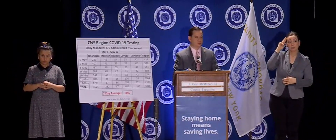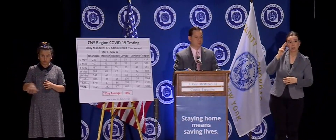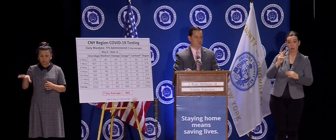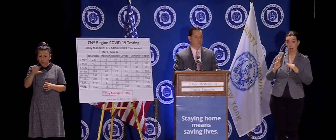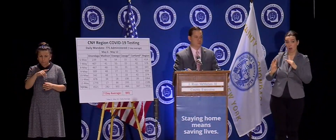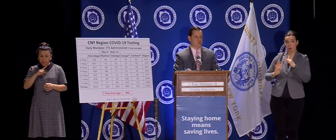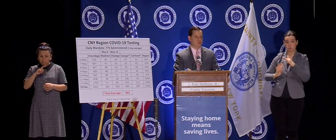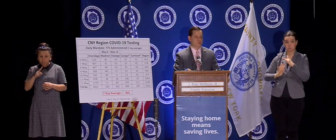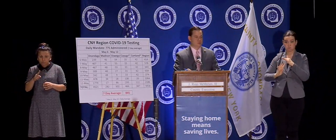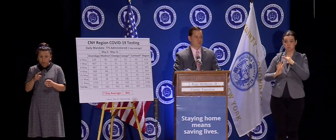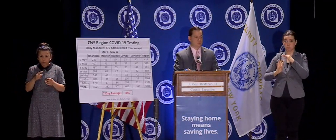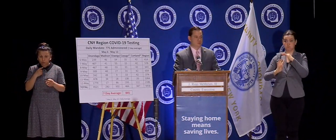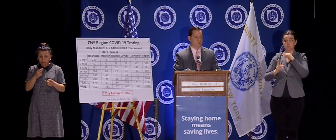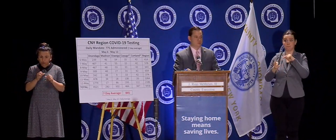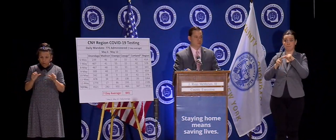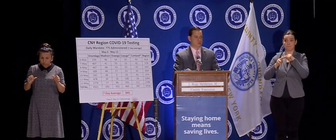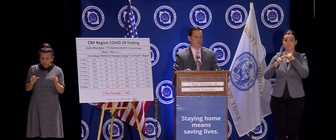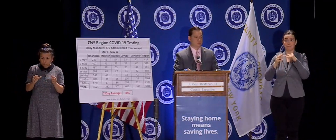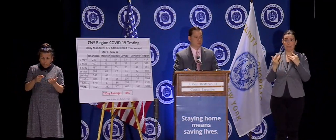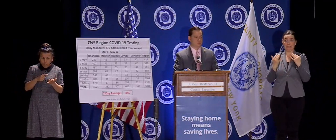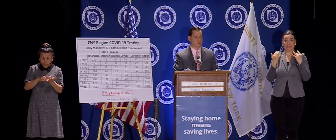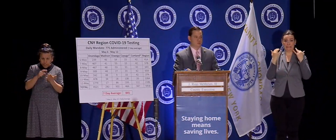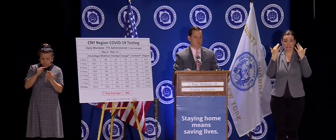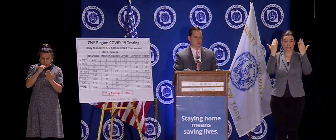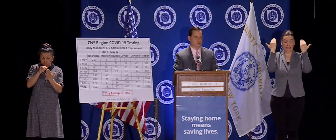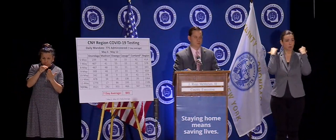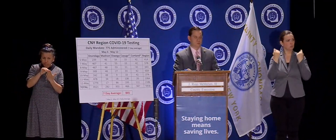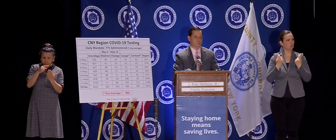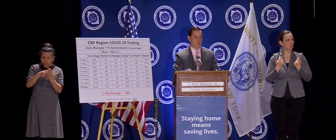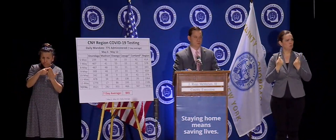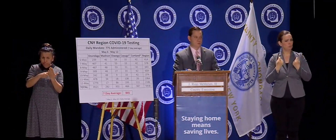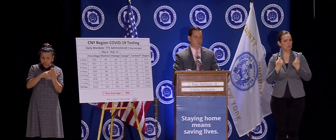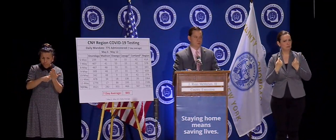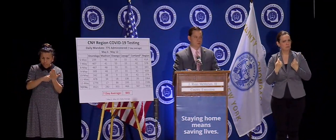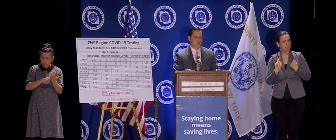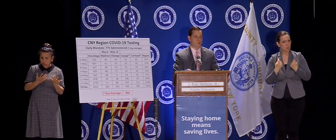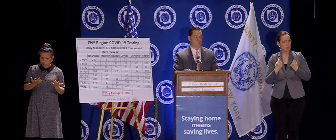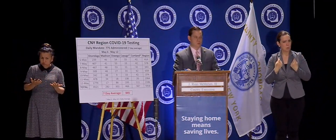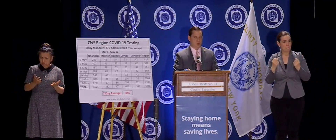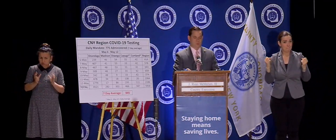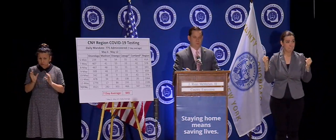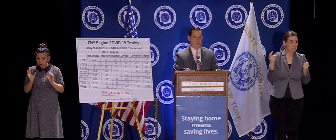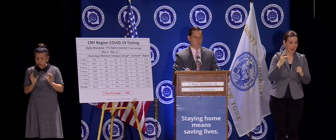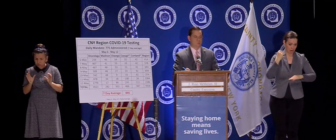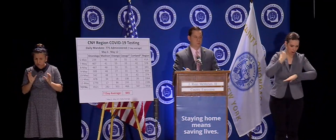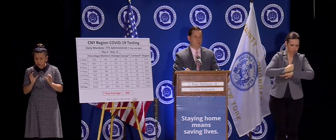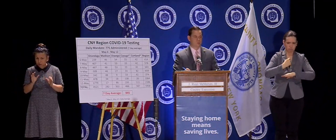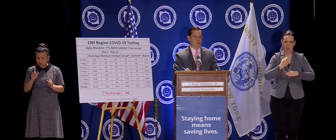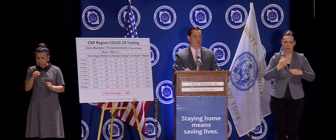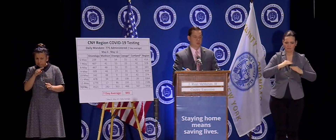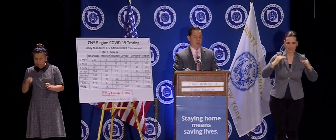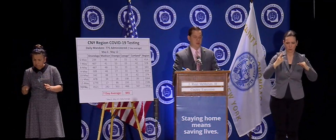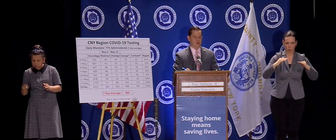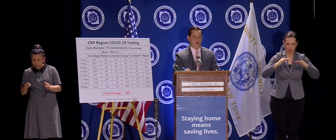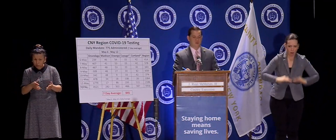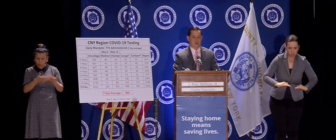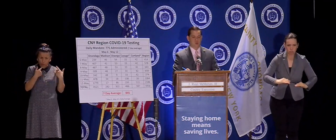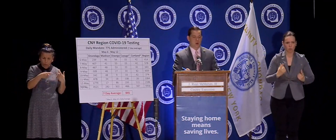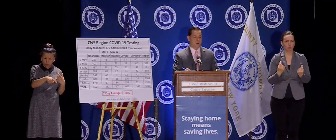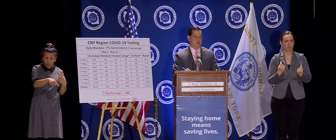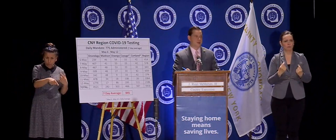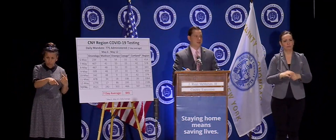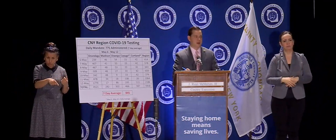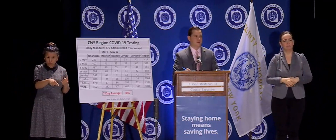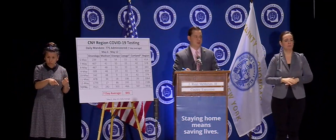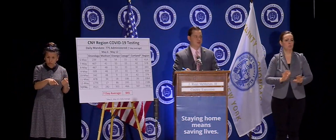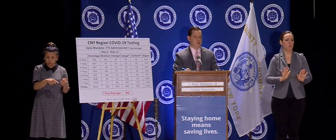aren't passing a metric, we don't go back to what we have now. We just No. get locked in phase. Yeah, you're in phase